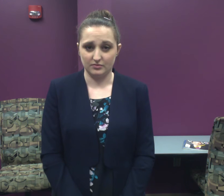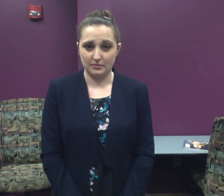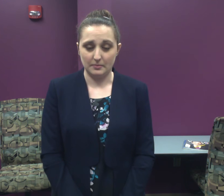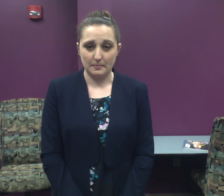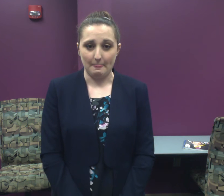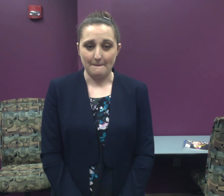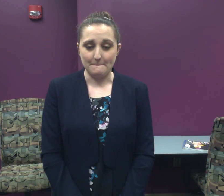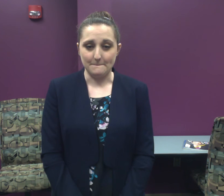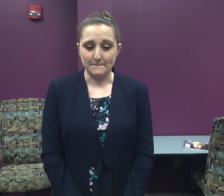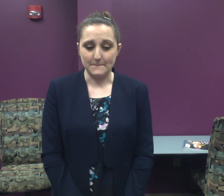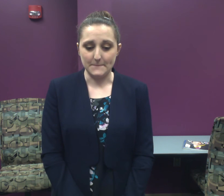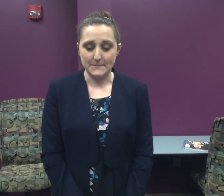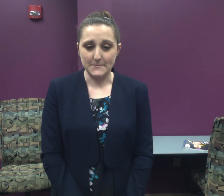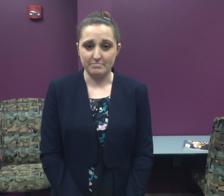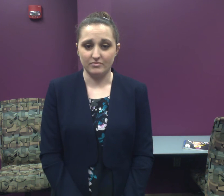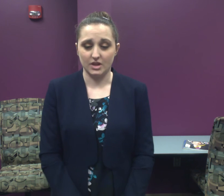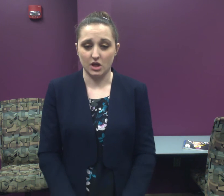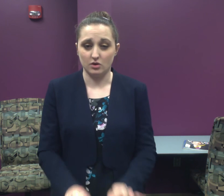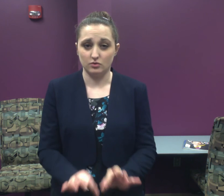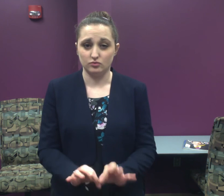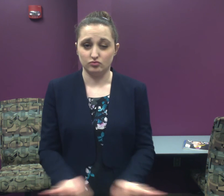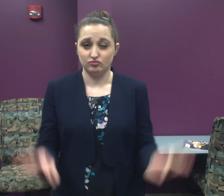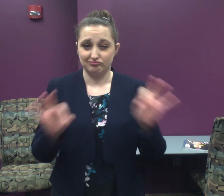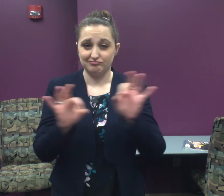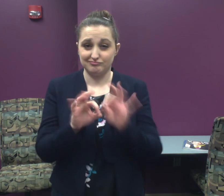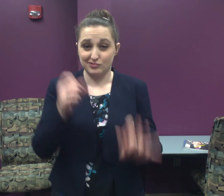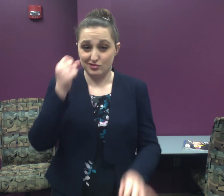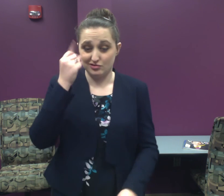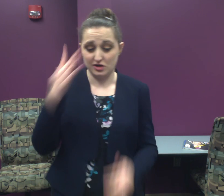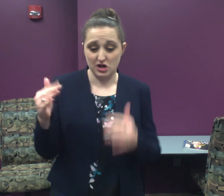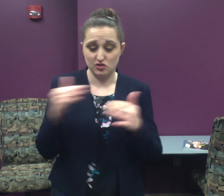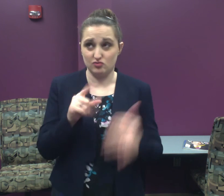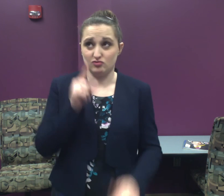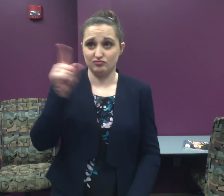It's affected their literature. It's affected